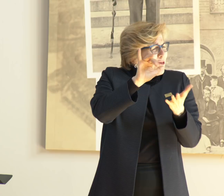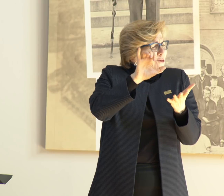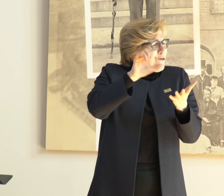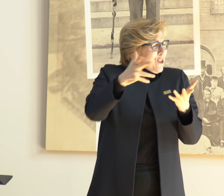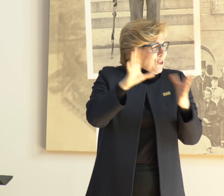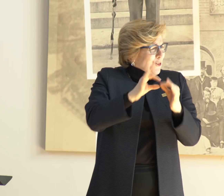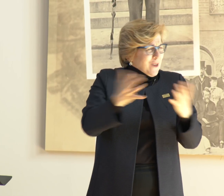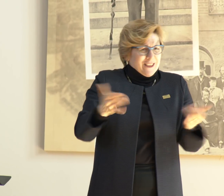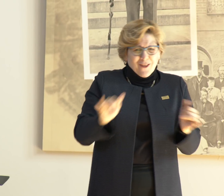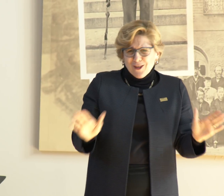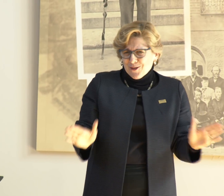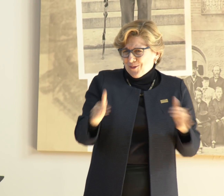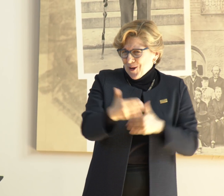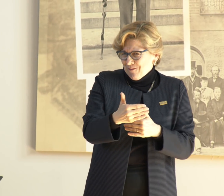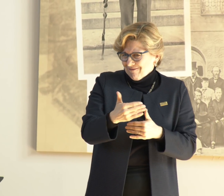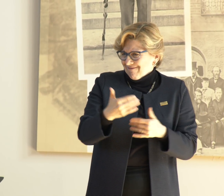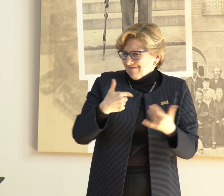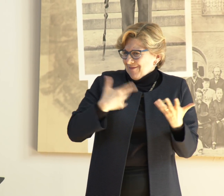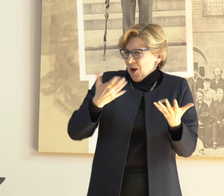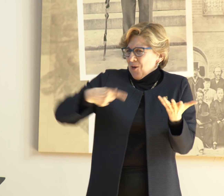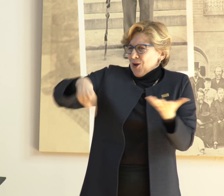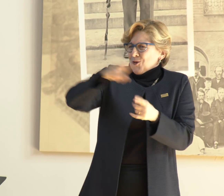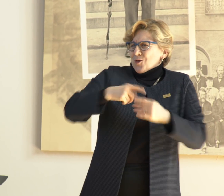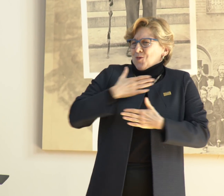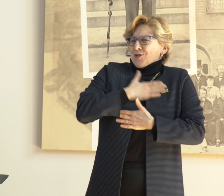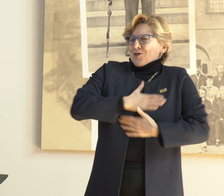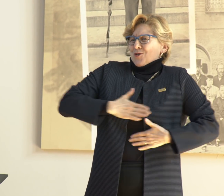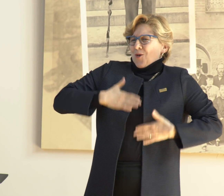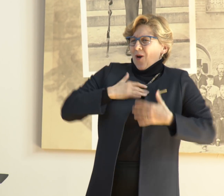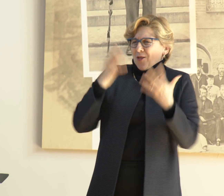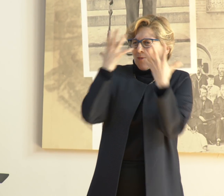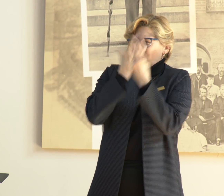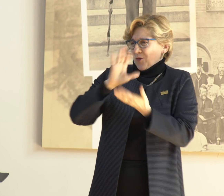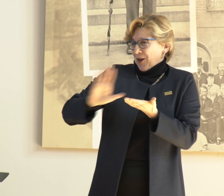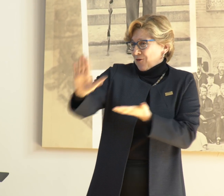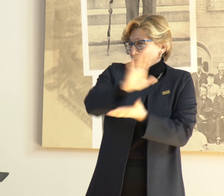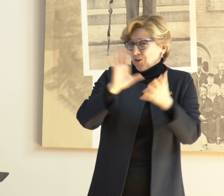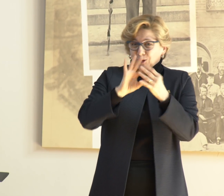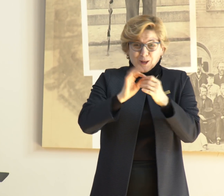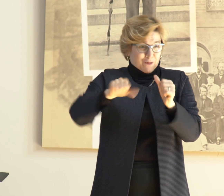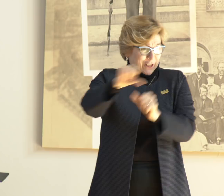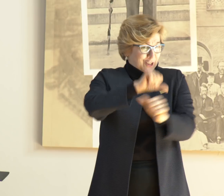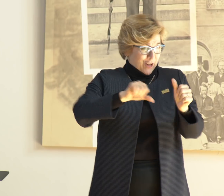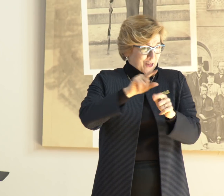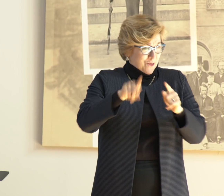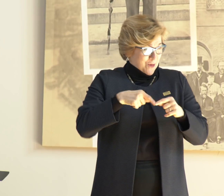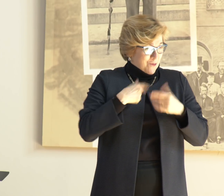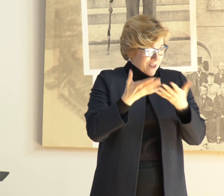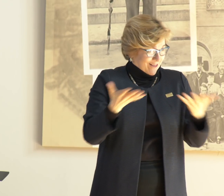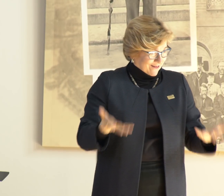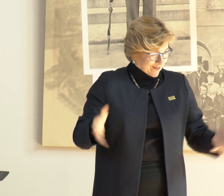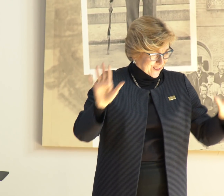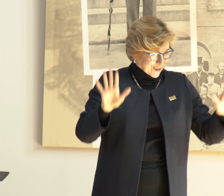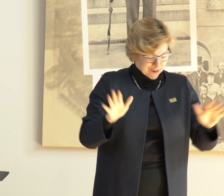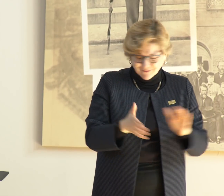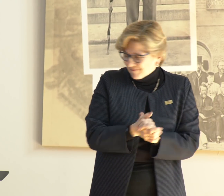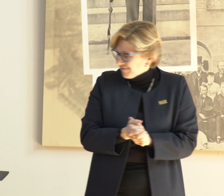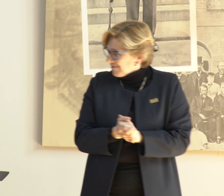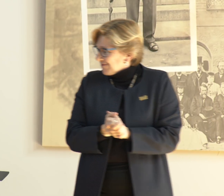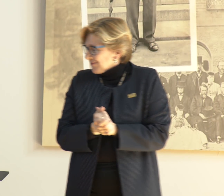and then share them with one another, because we have so many rich stories in this room. And we would love for you to share the beauty of your